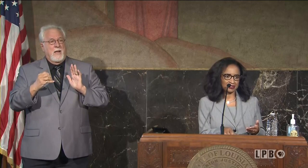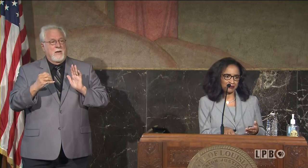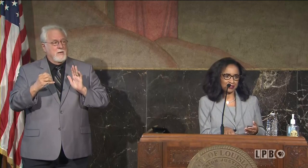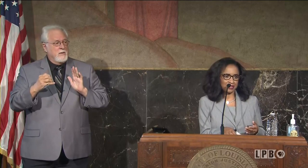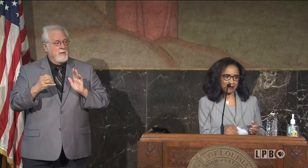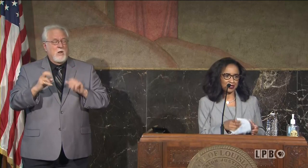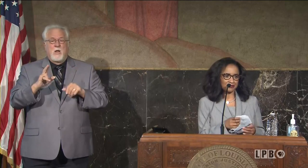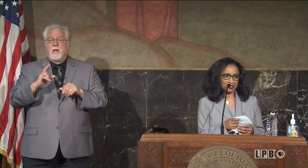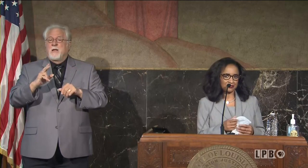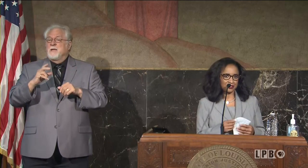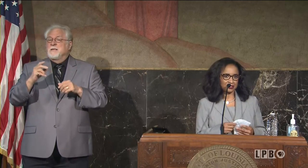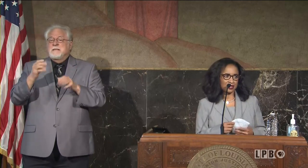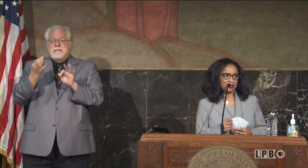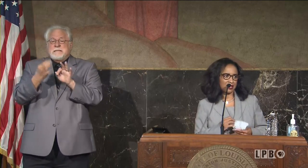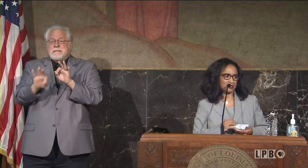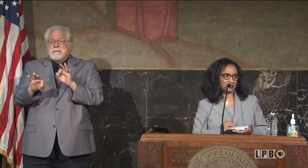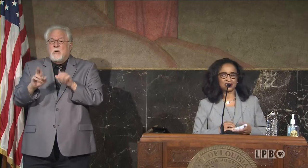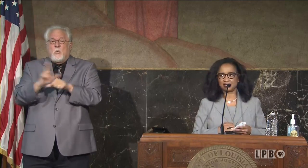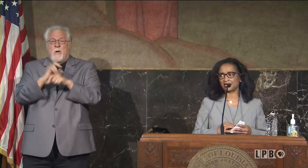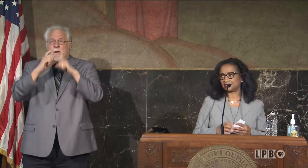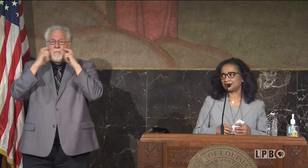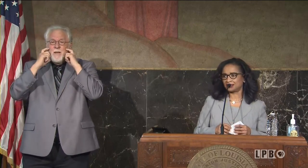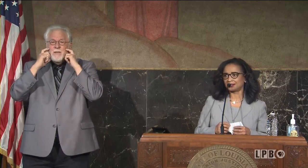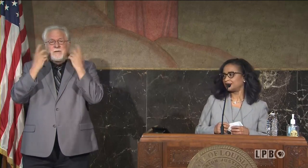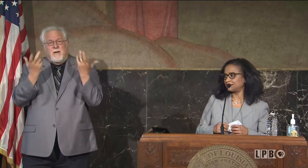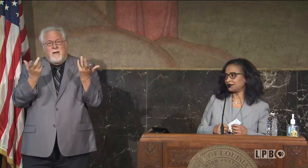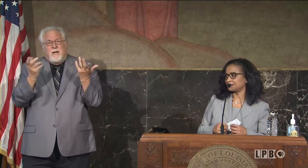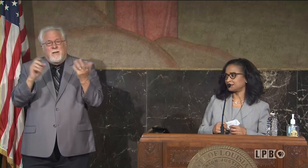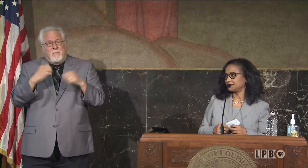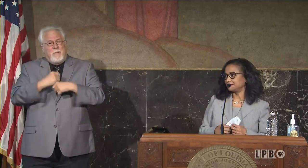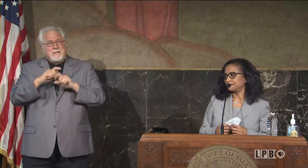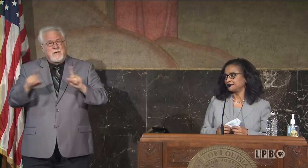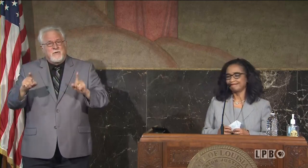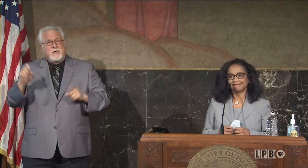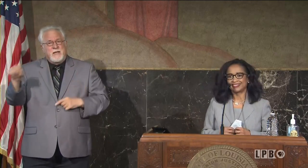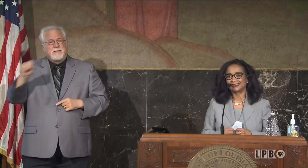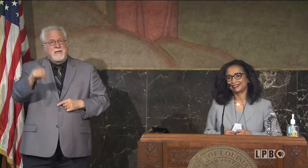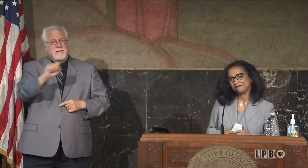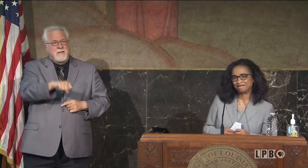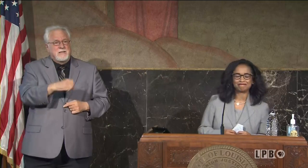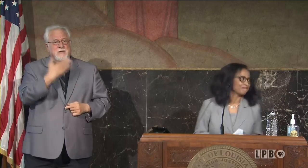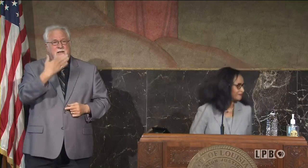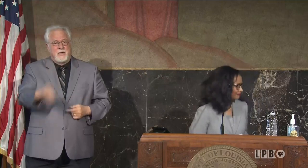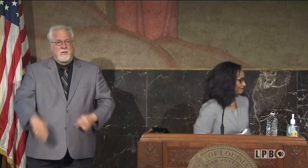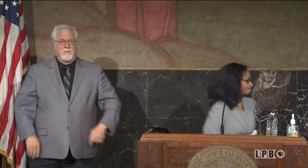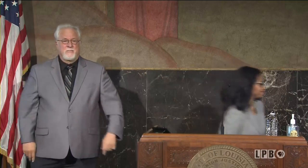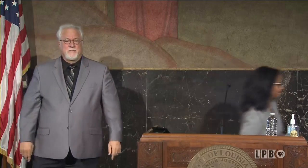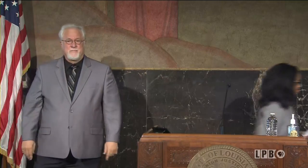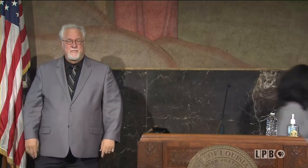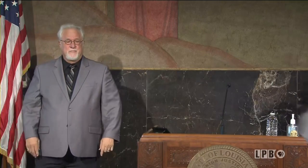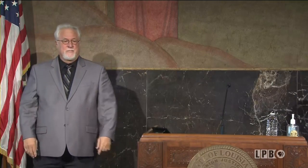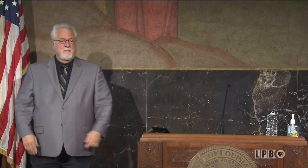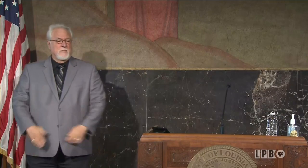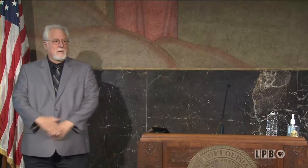a mask make that big of a difference? The answer is yes, yes, and yes. Thanks.